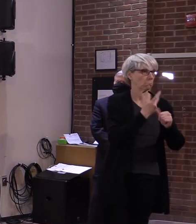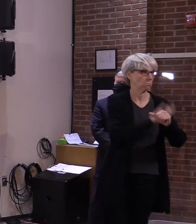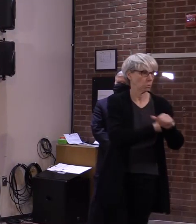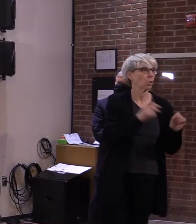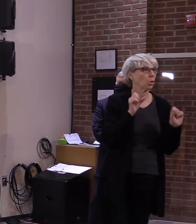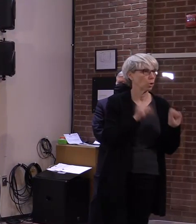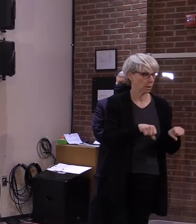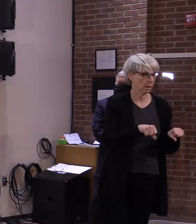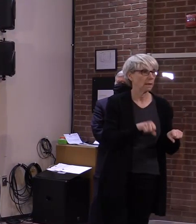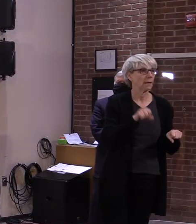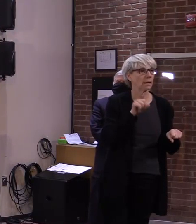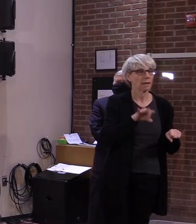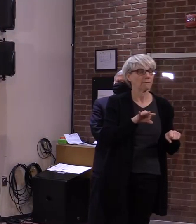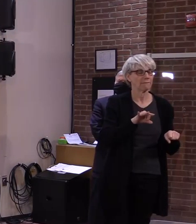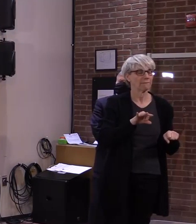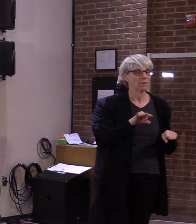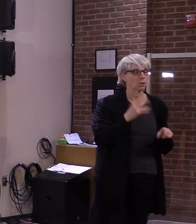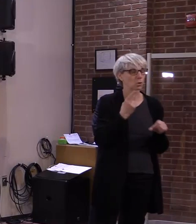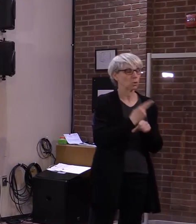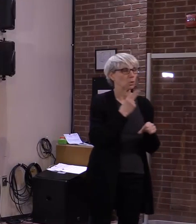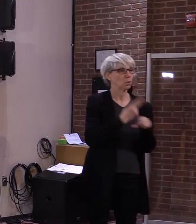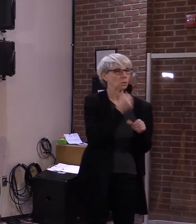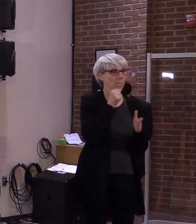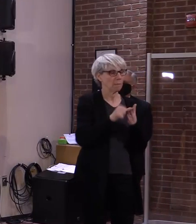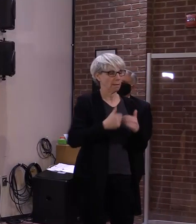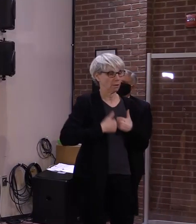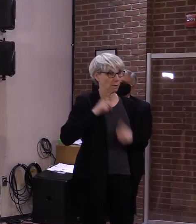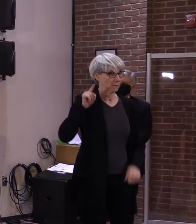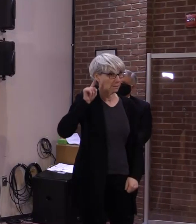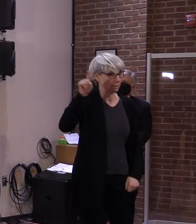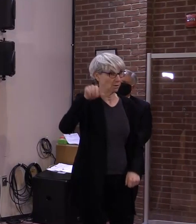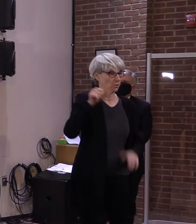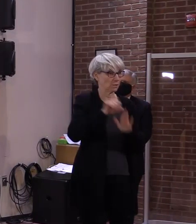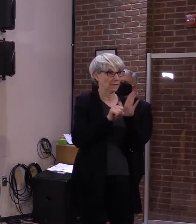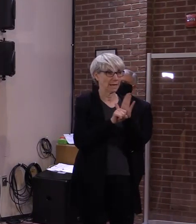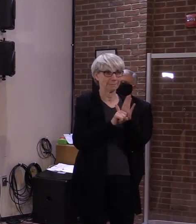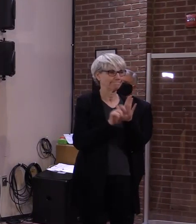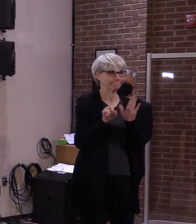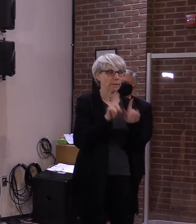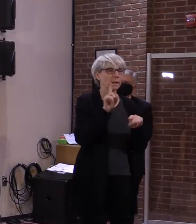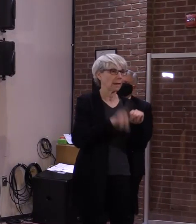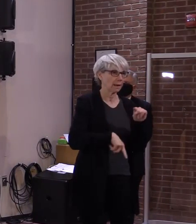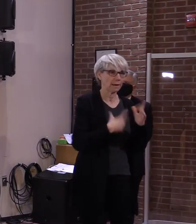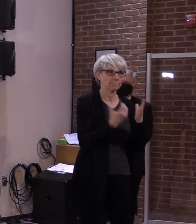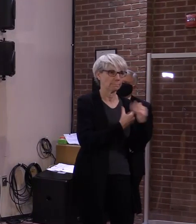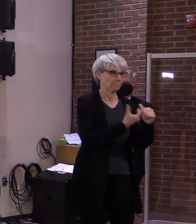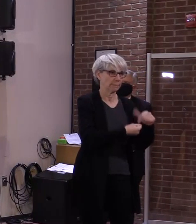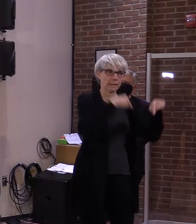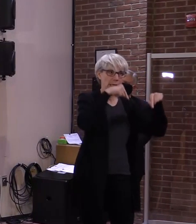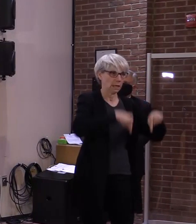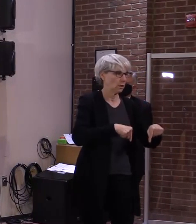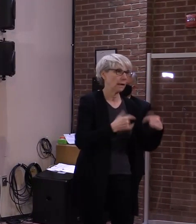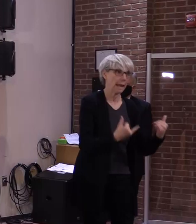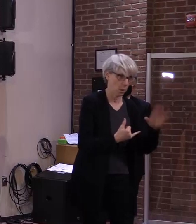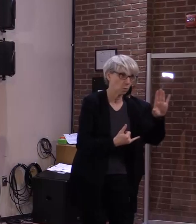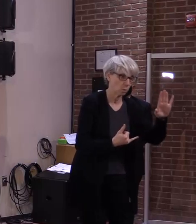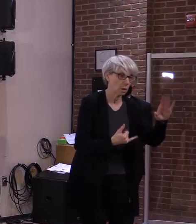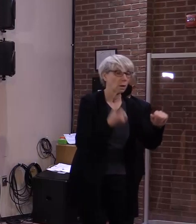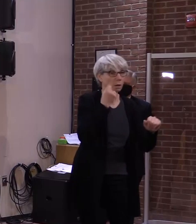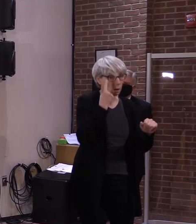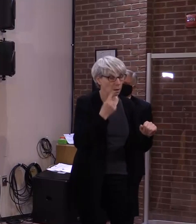they maintain their out-of-state status, then they cannot at this point in time. Now, depending